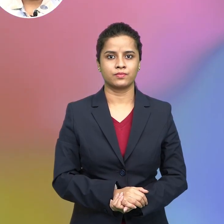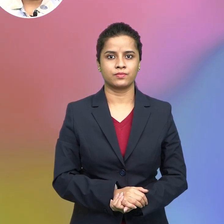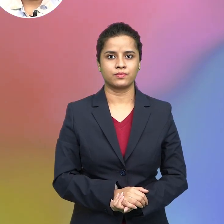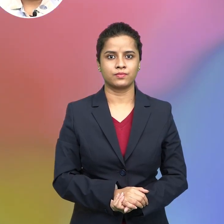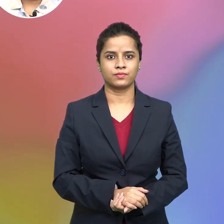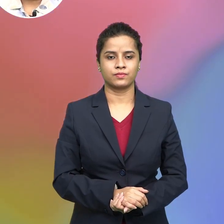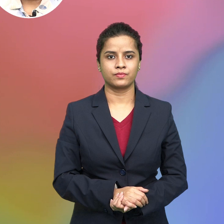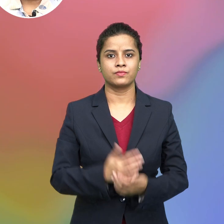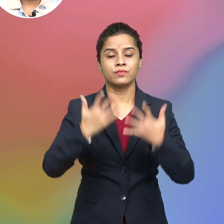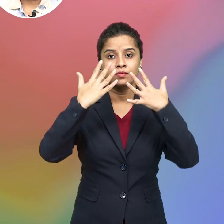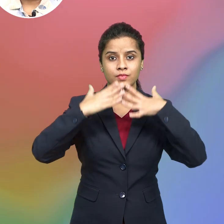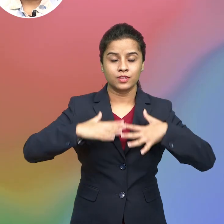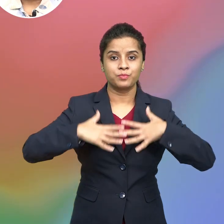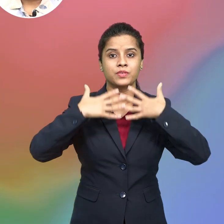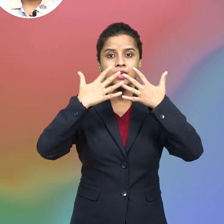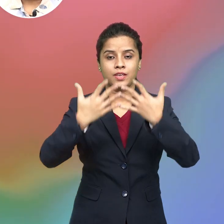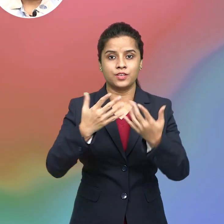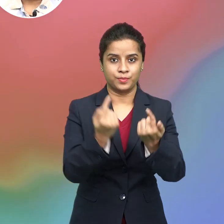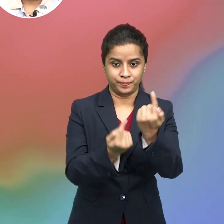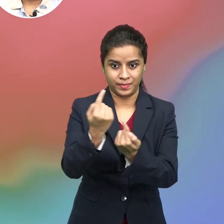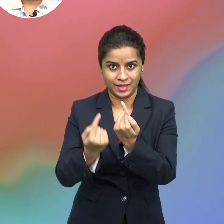Respiration in plants.